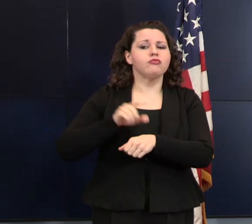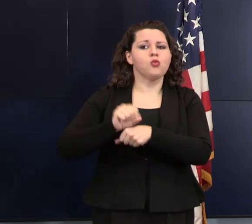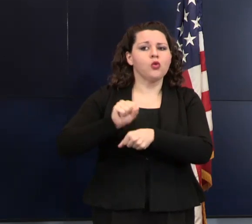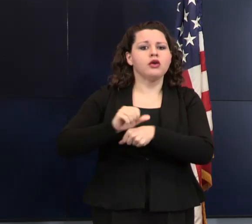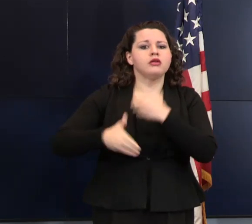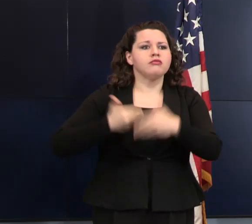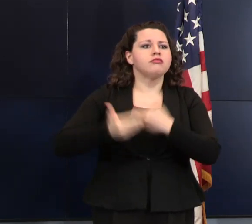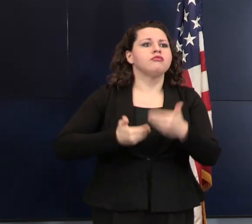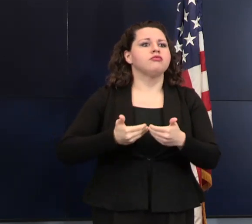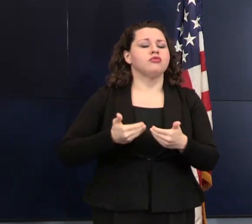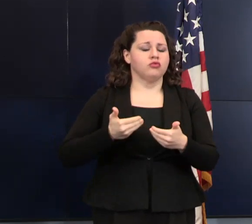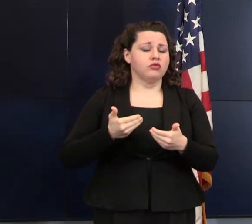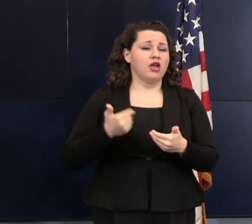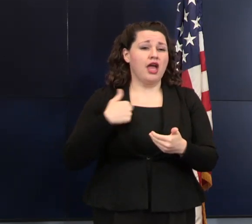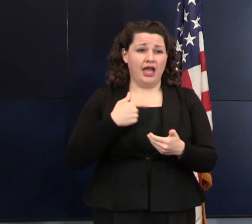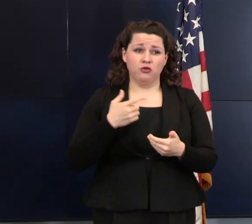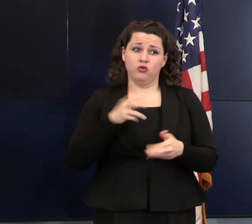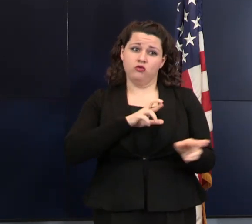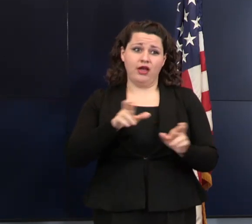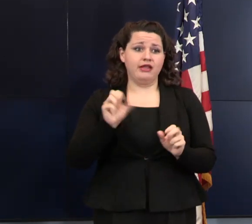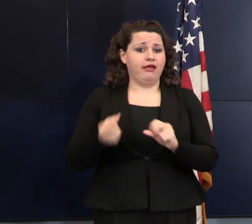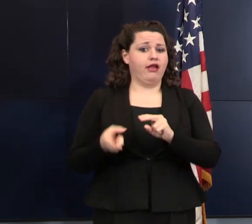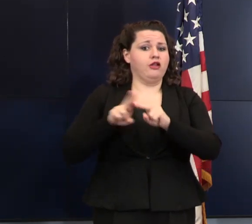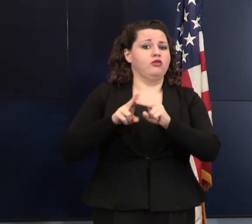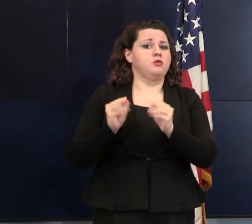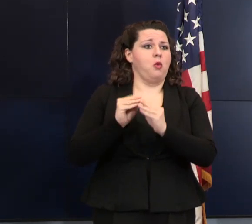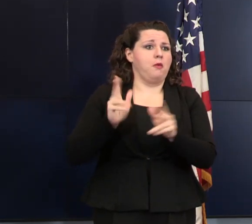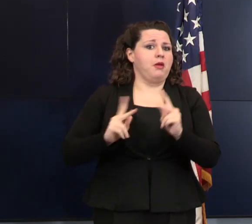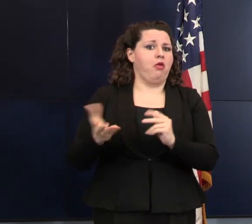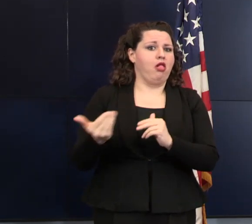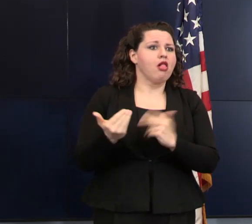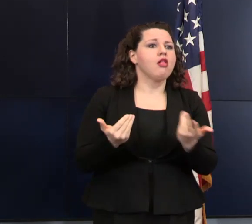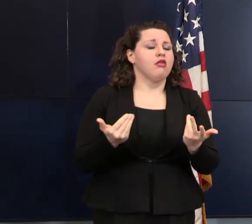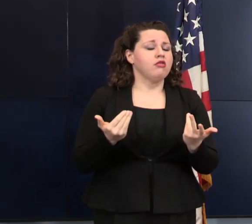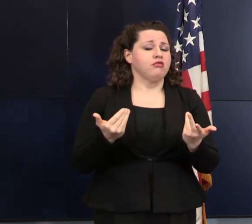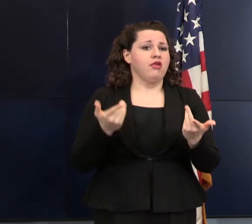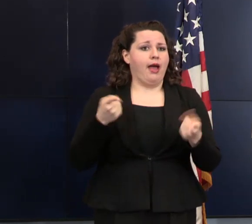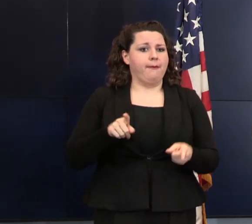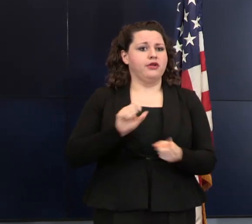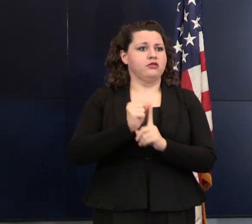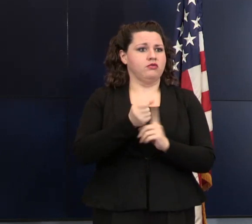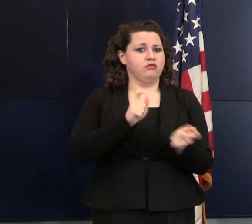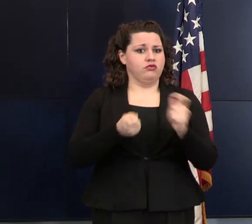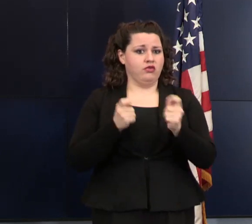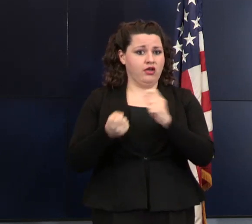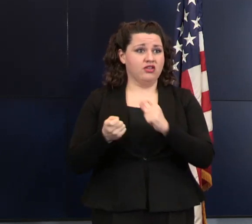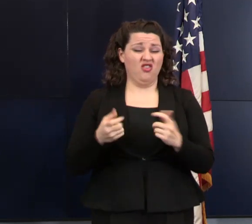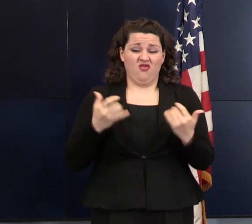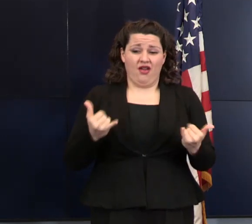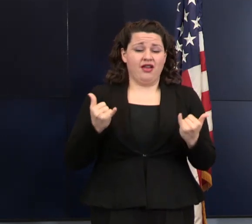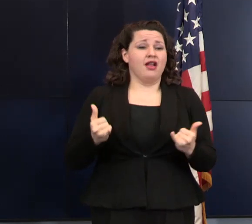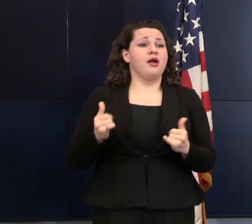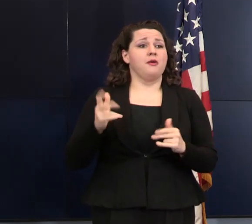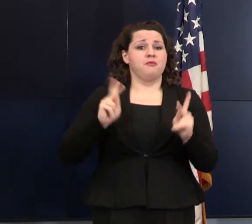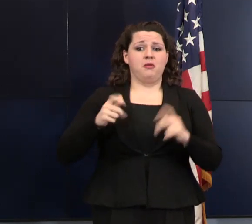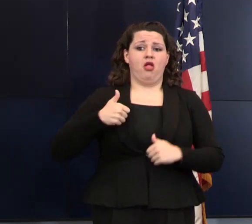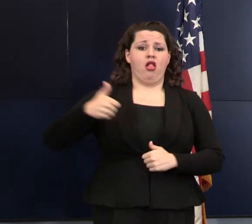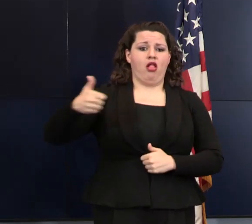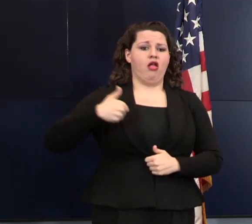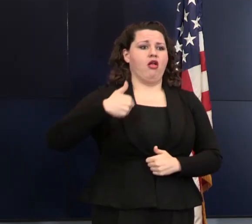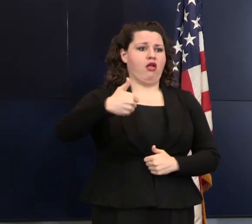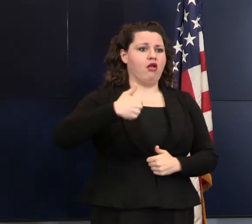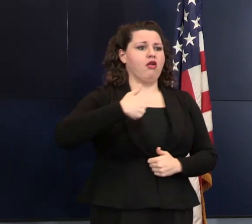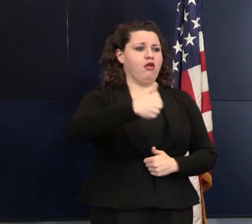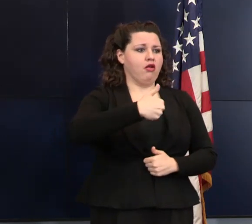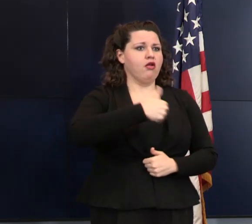increase our numbers as conditions change. As we speak, Iowa National Guard transportation units are on the road delivering